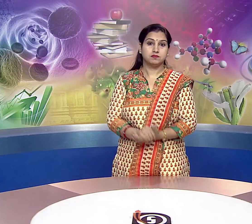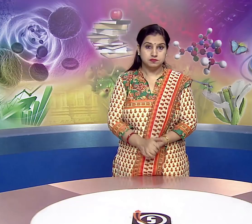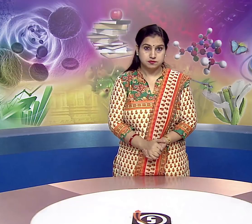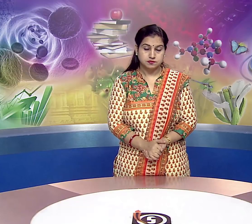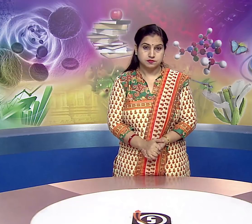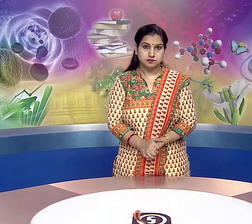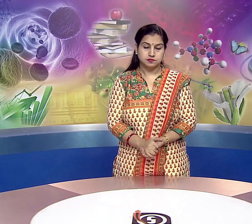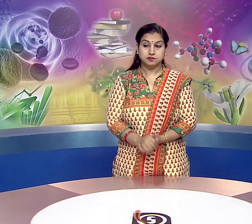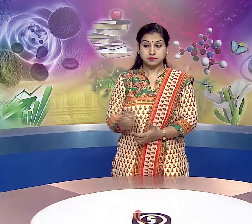with him